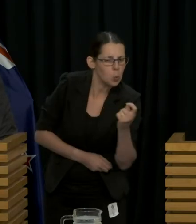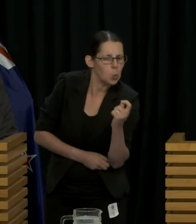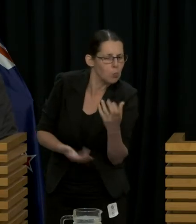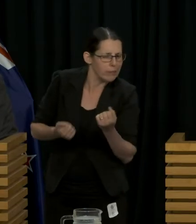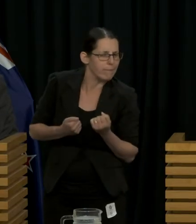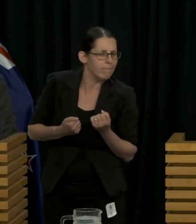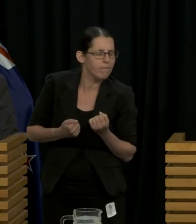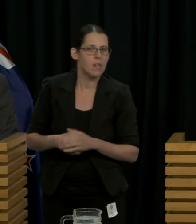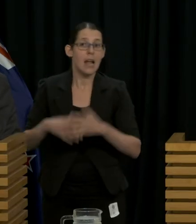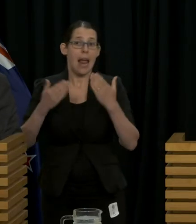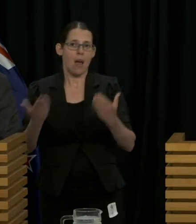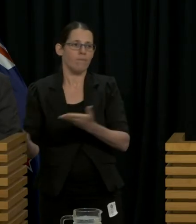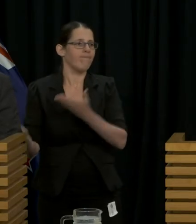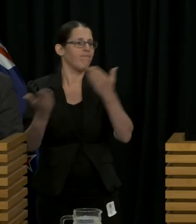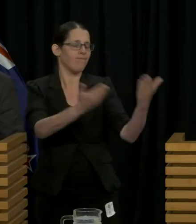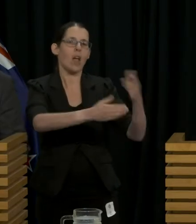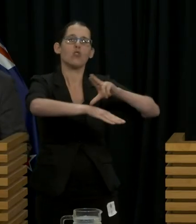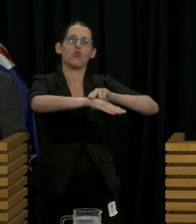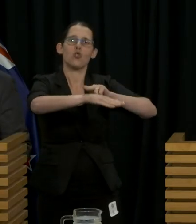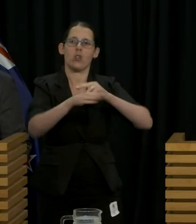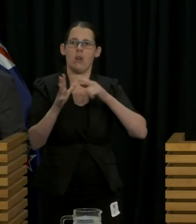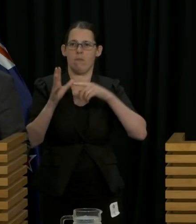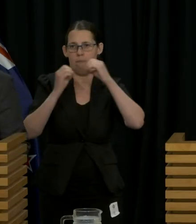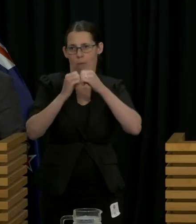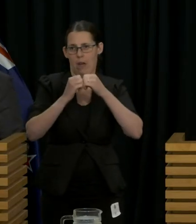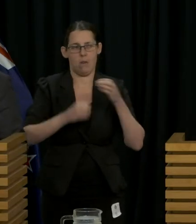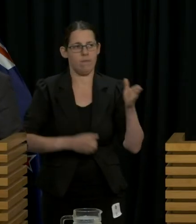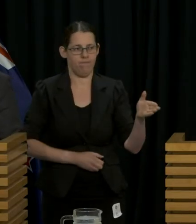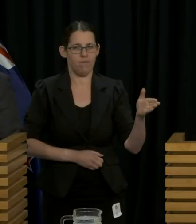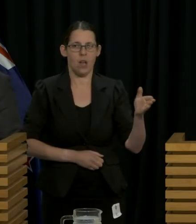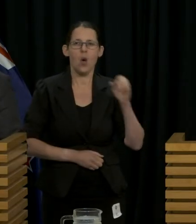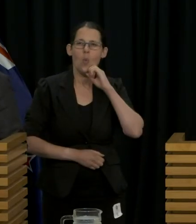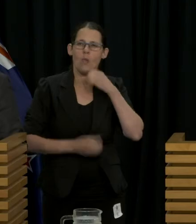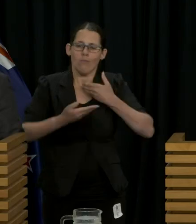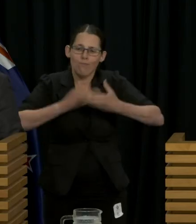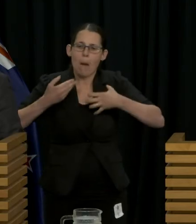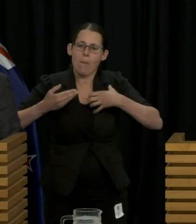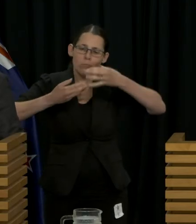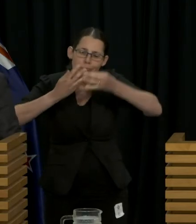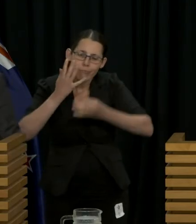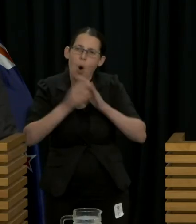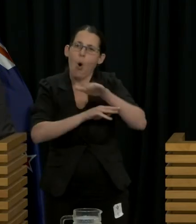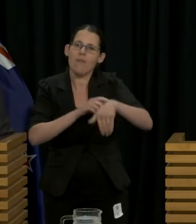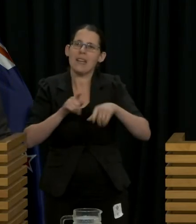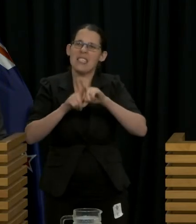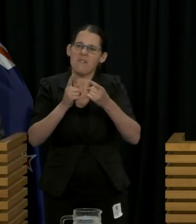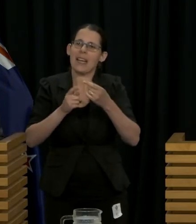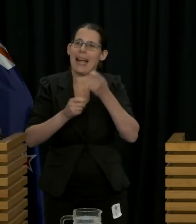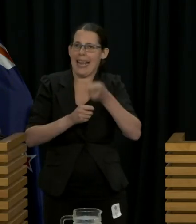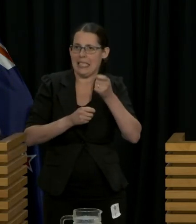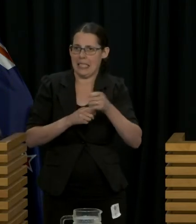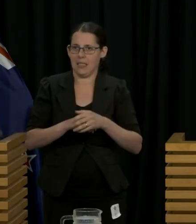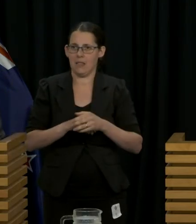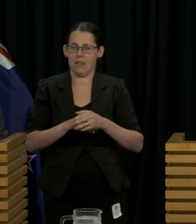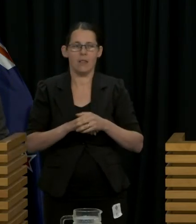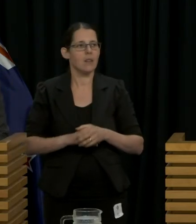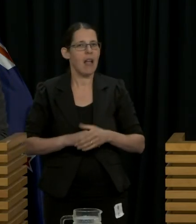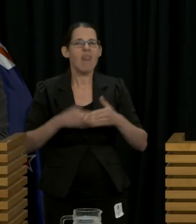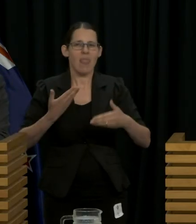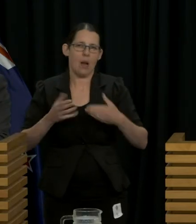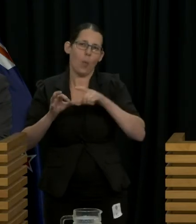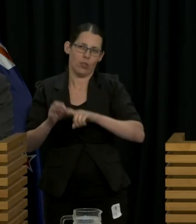to Dr. Bloomfield for a bit more detail on the cases, and then we will open up for questions. Thank you, Minister, and kia ora